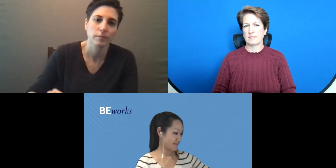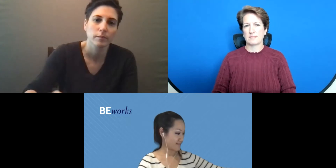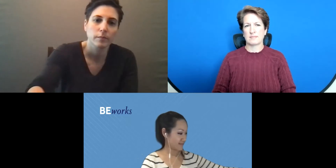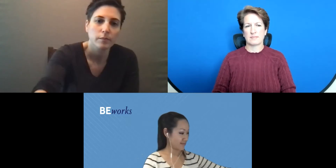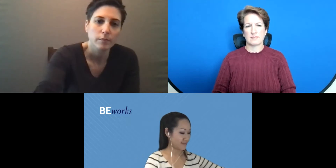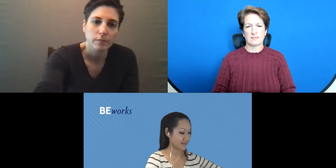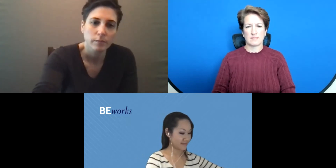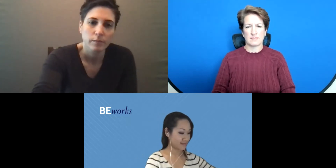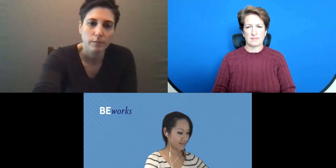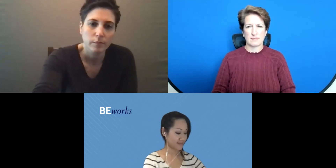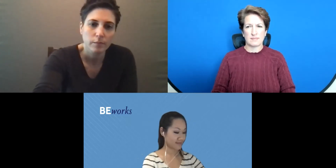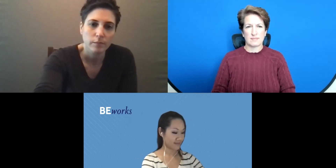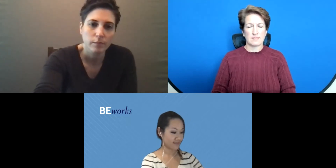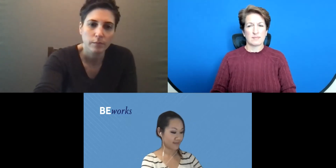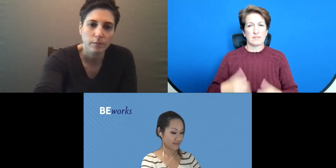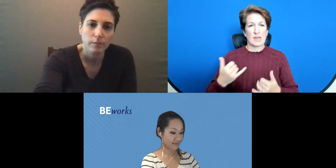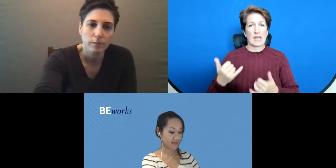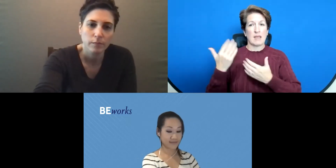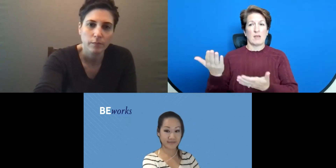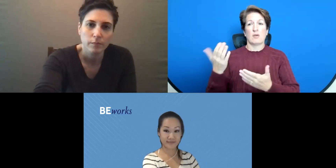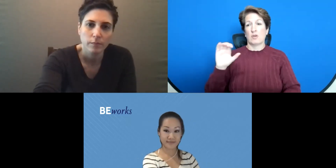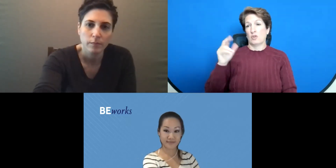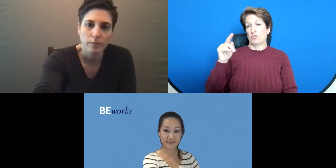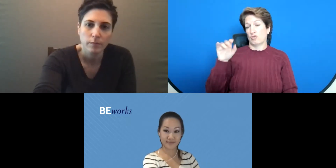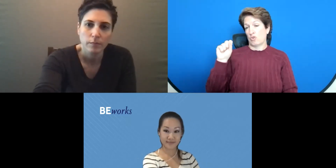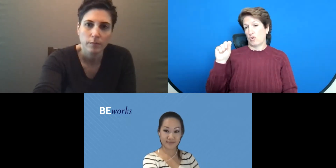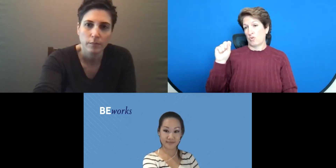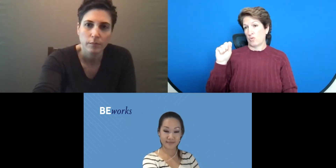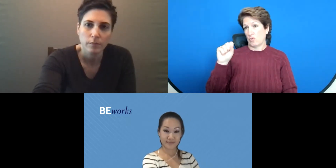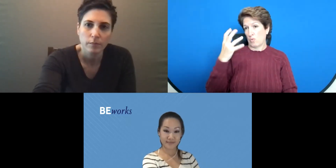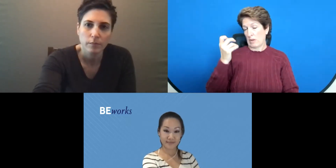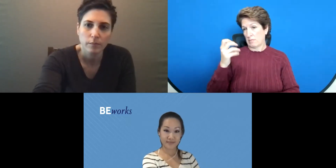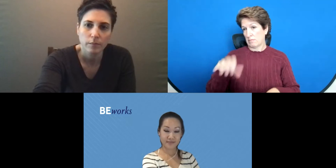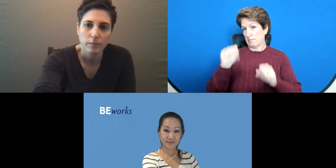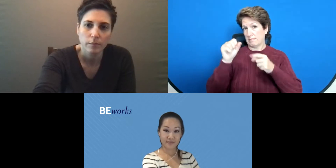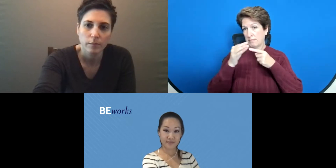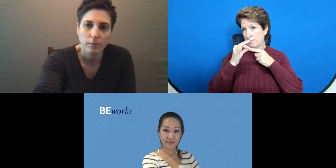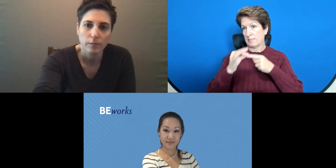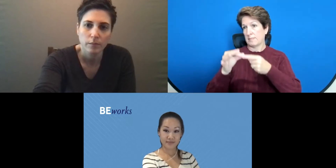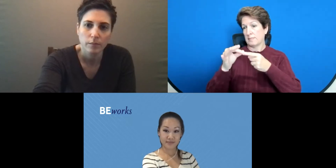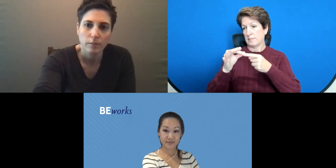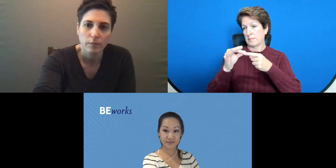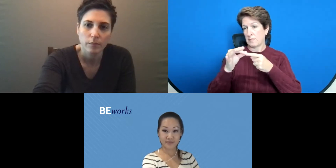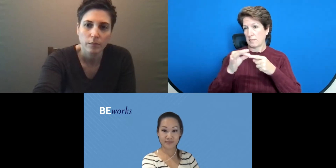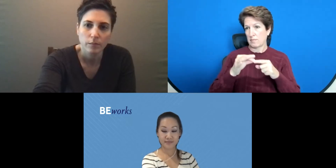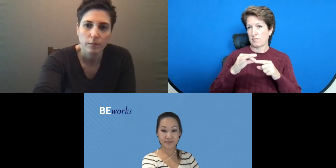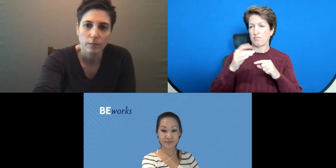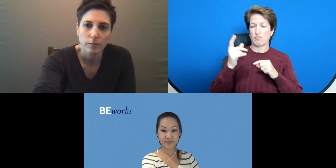Okay, so Charles, would you like to lead us into the next part of the session? Sure.